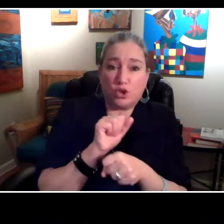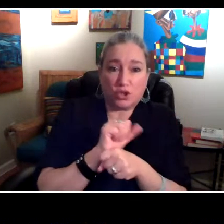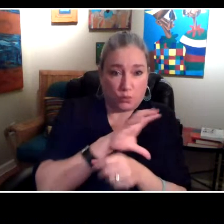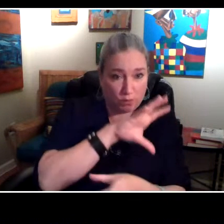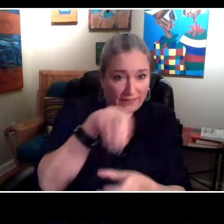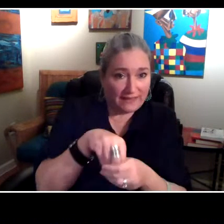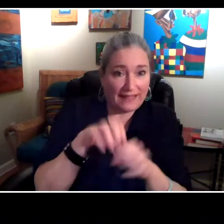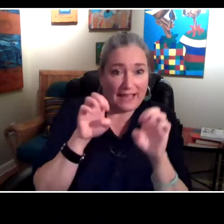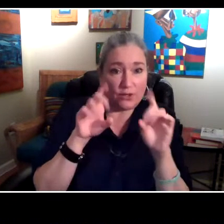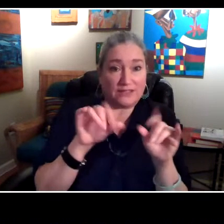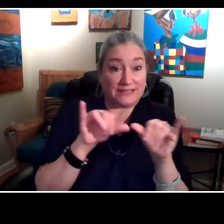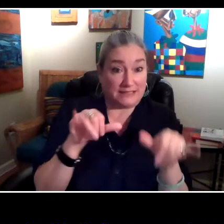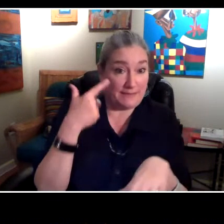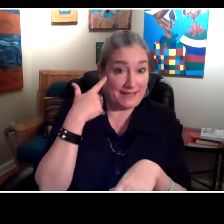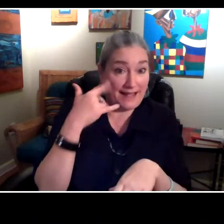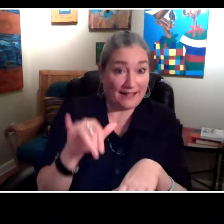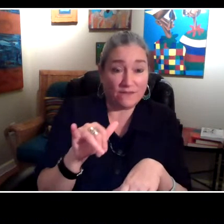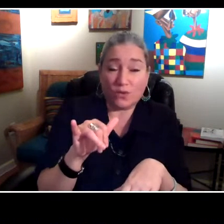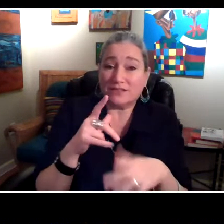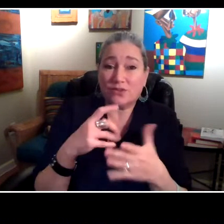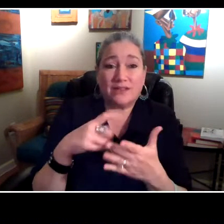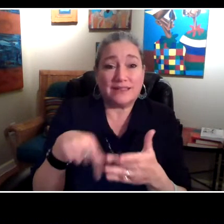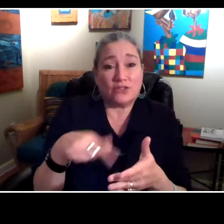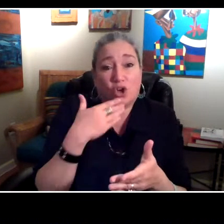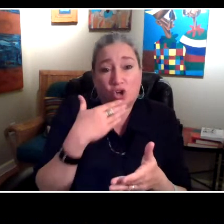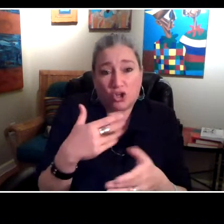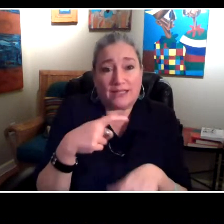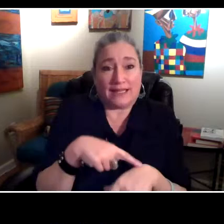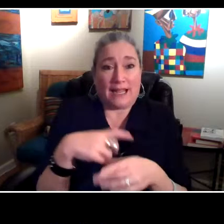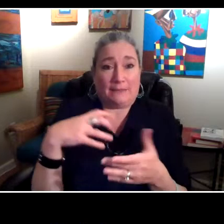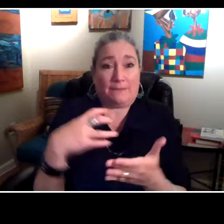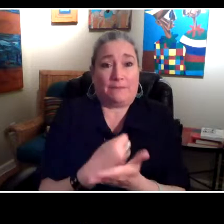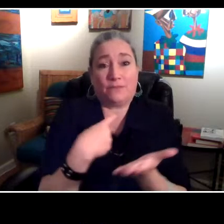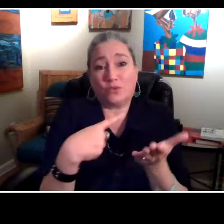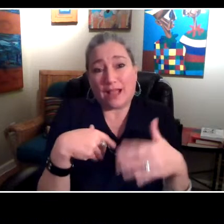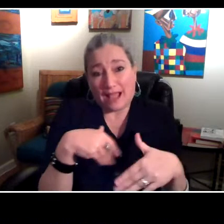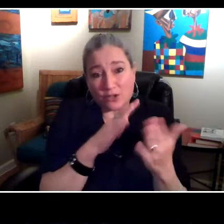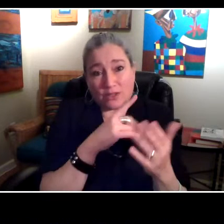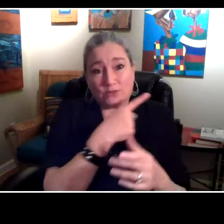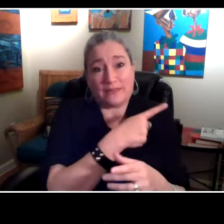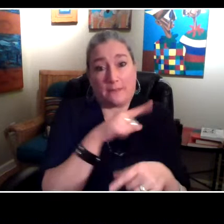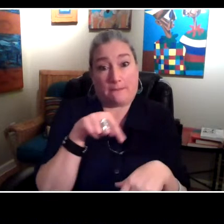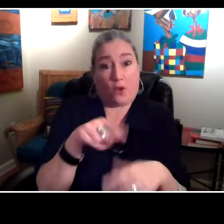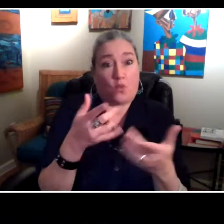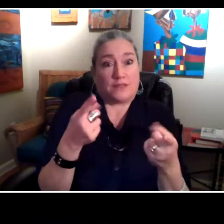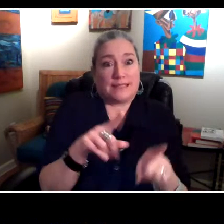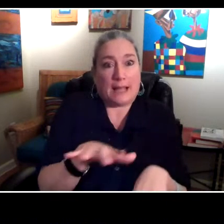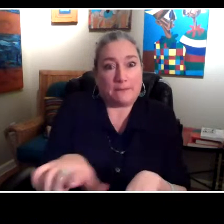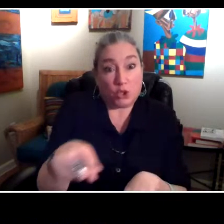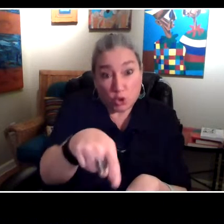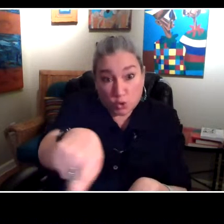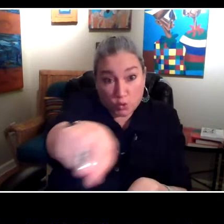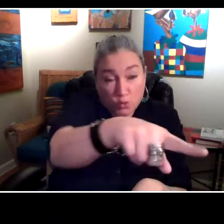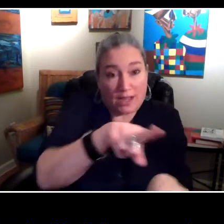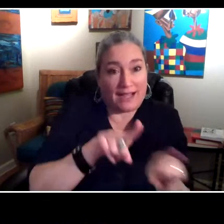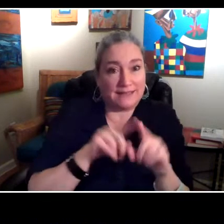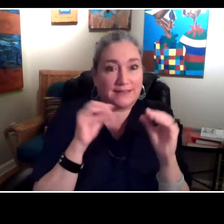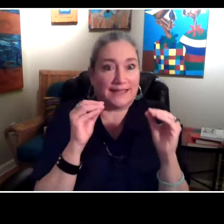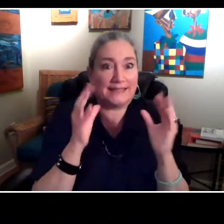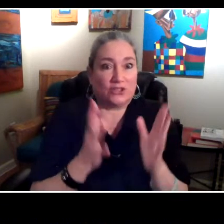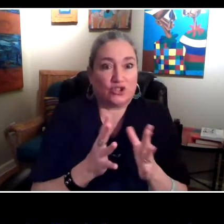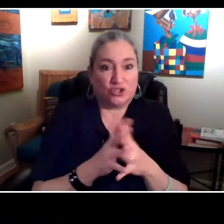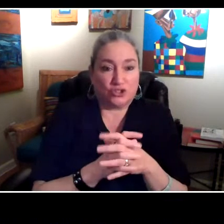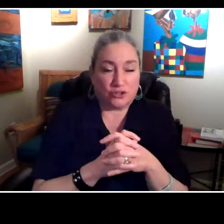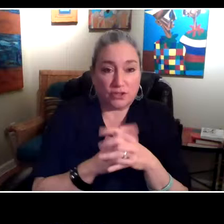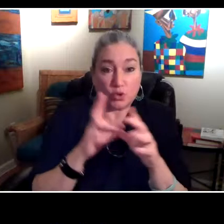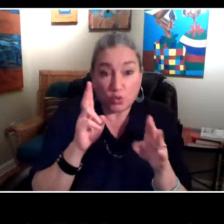of Education, who's doing a lot of anti-racism work within the educational systems of California. So this is a good time to